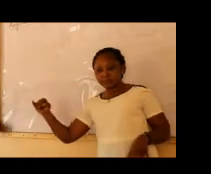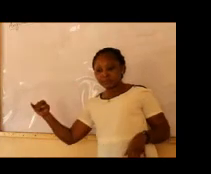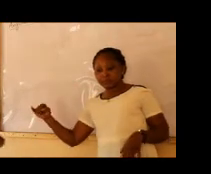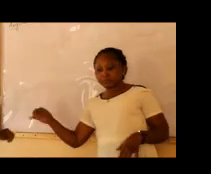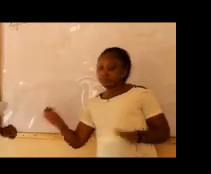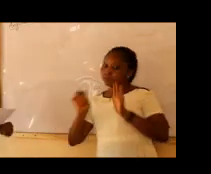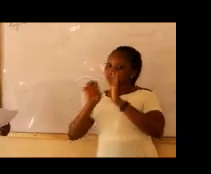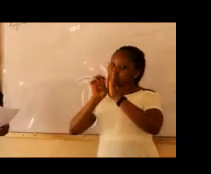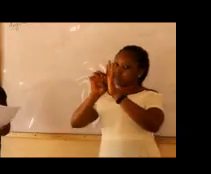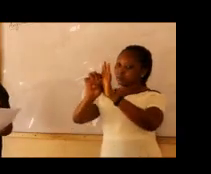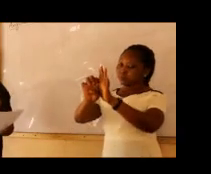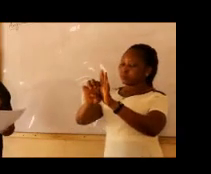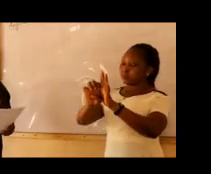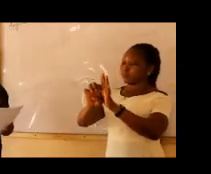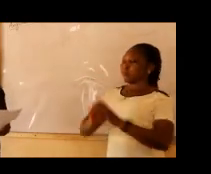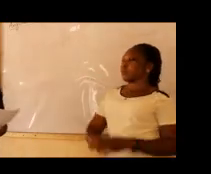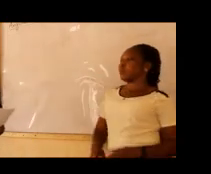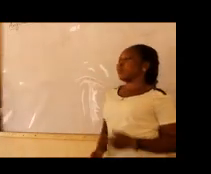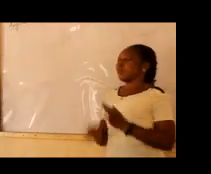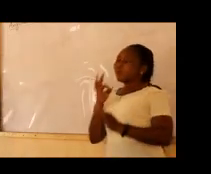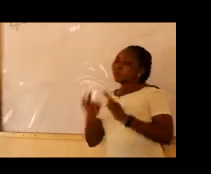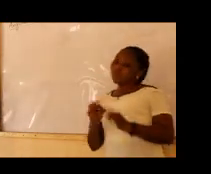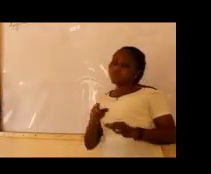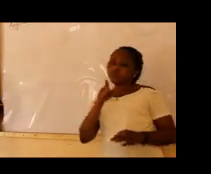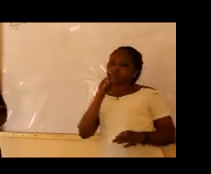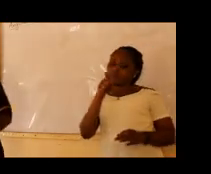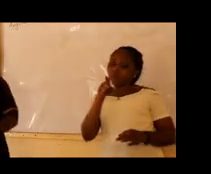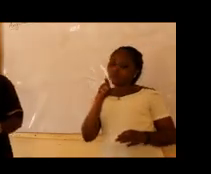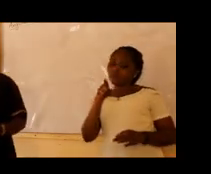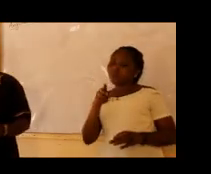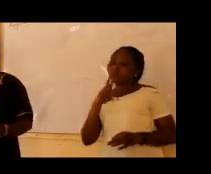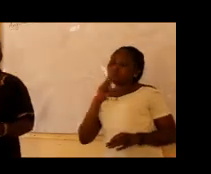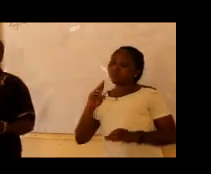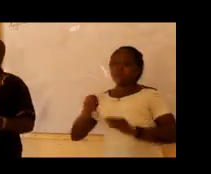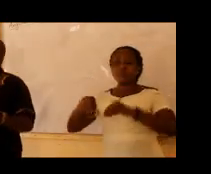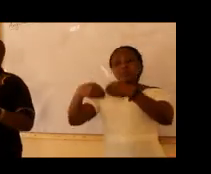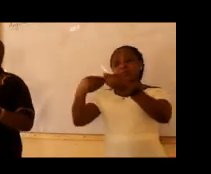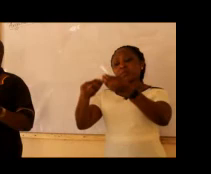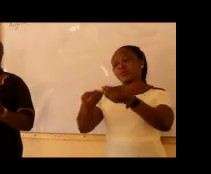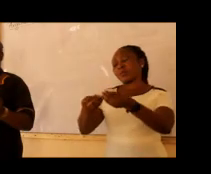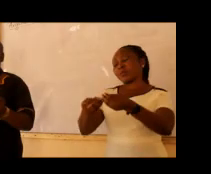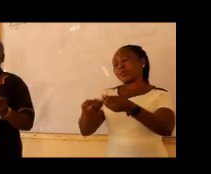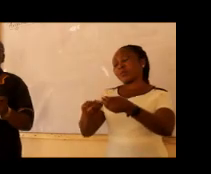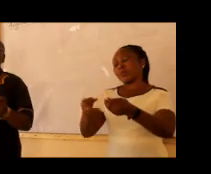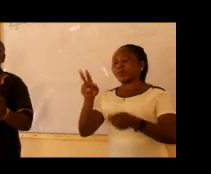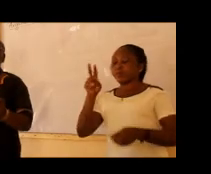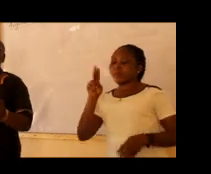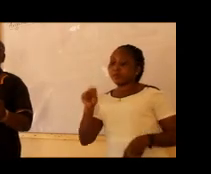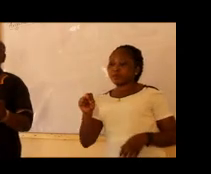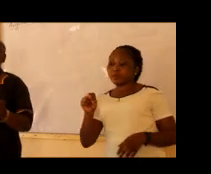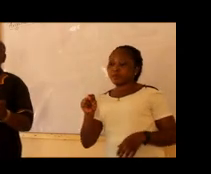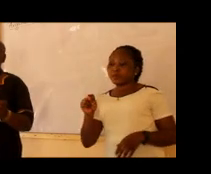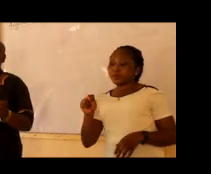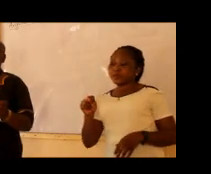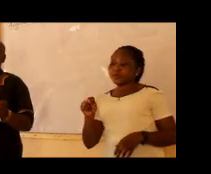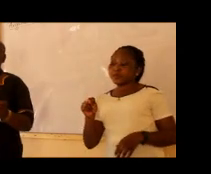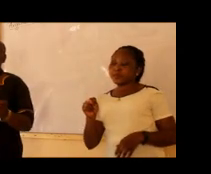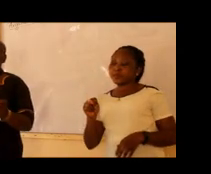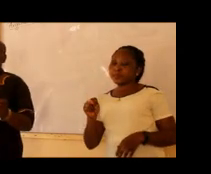For instance, if you were given, or if you are given